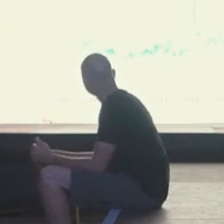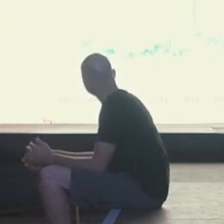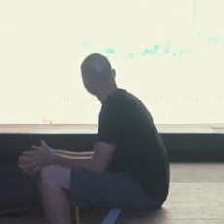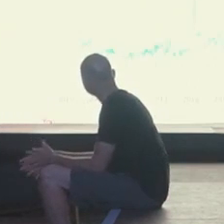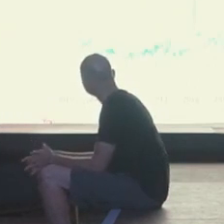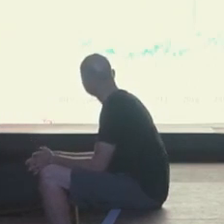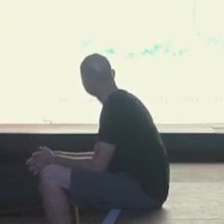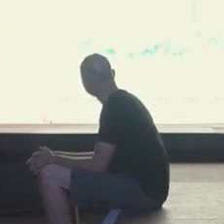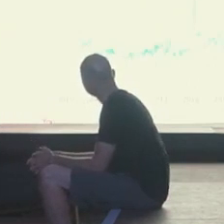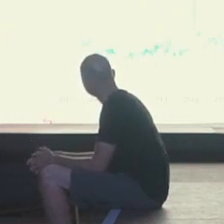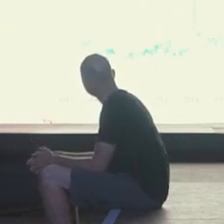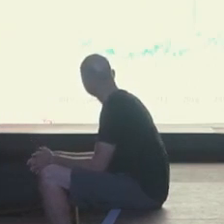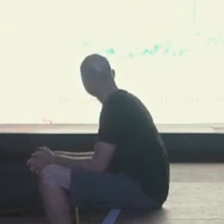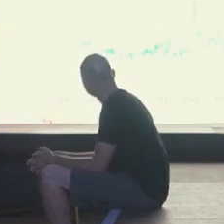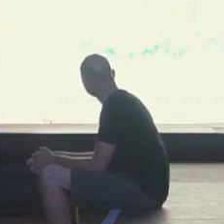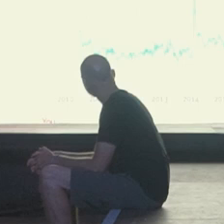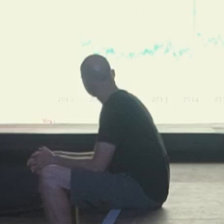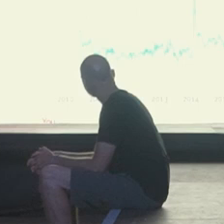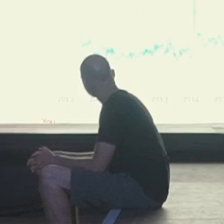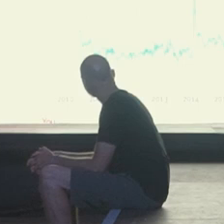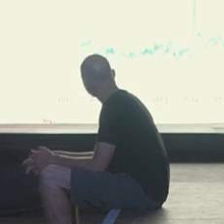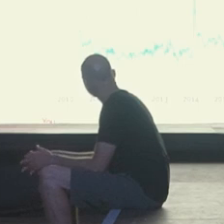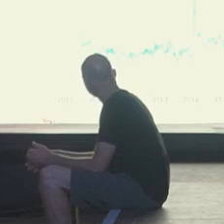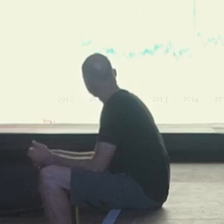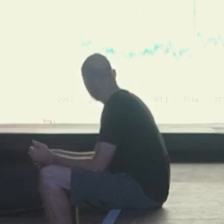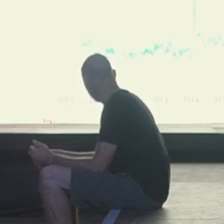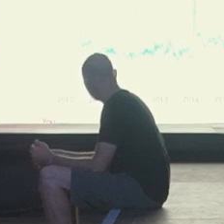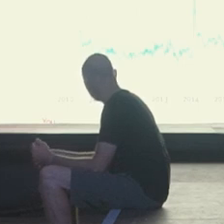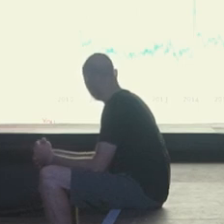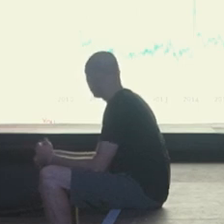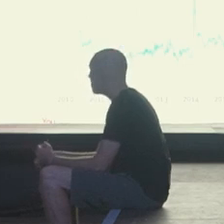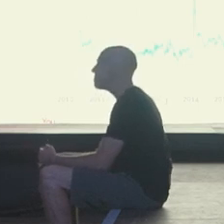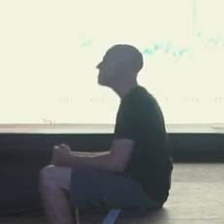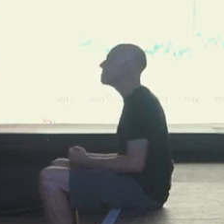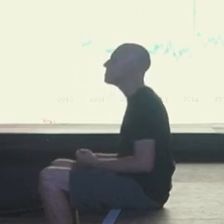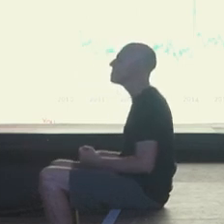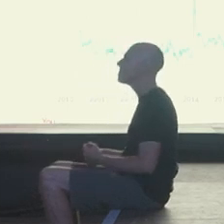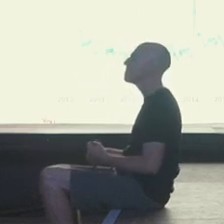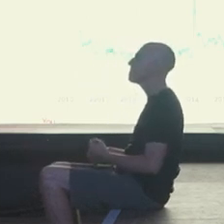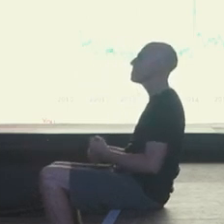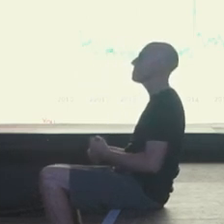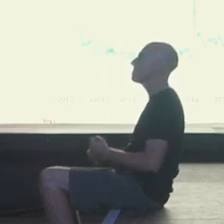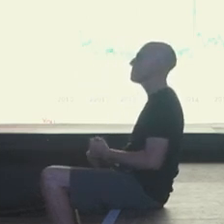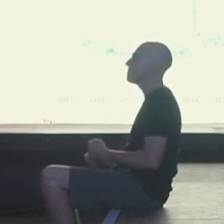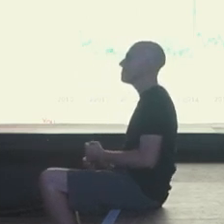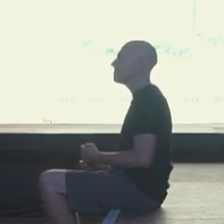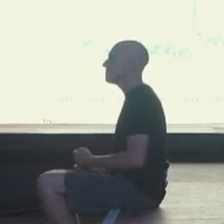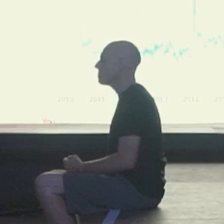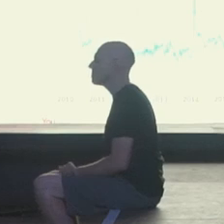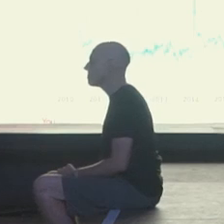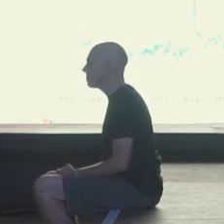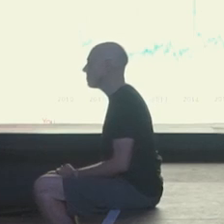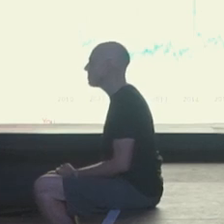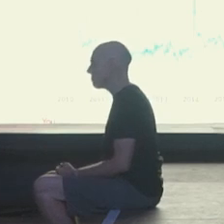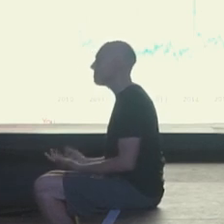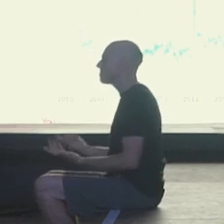Cool. And on from that thread, I guess the biggest difference about Animal Rebellion is that we take non-violent direct action.